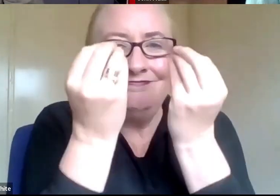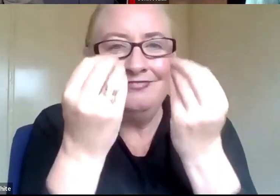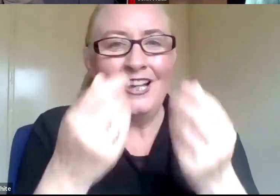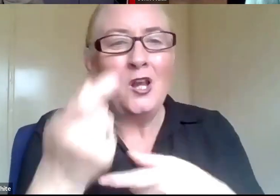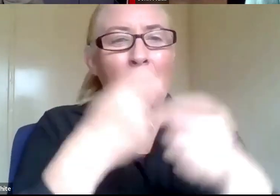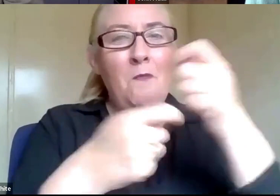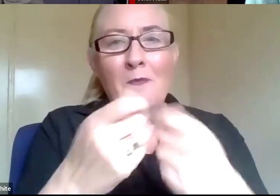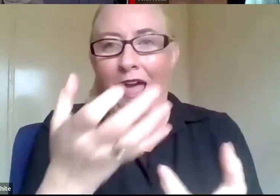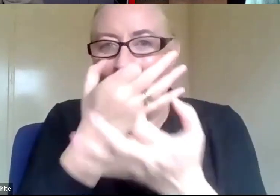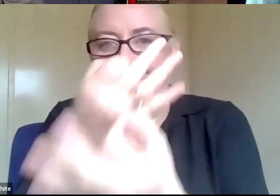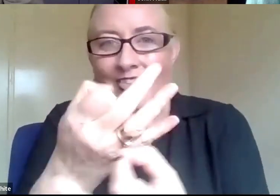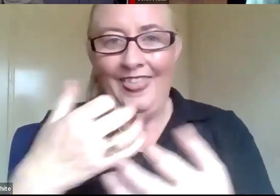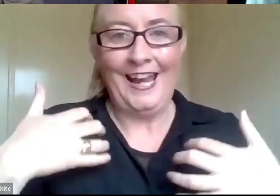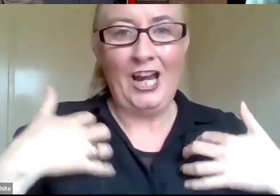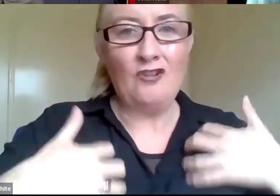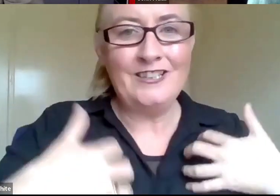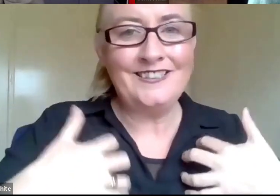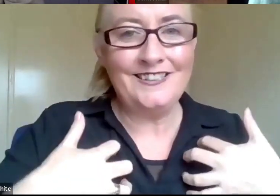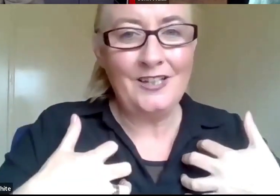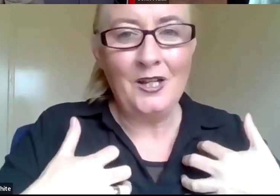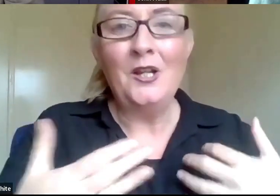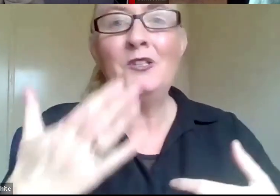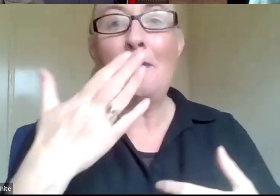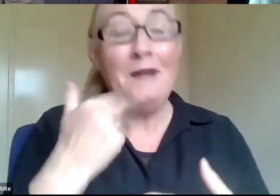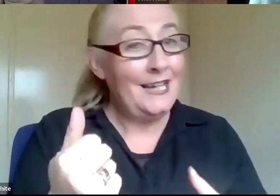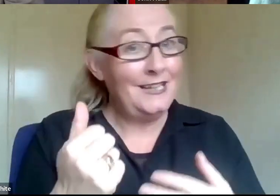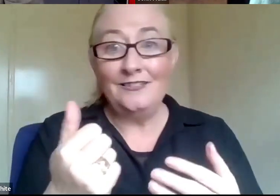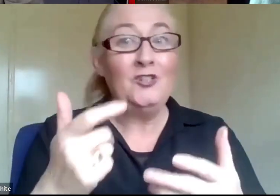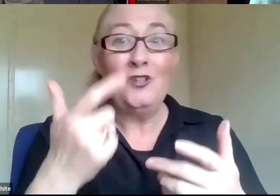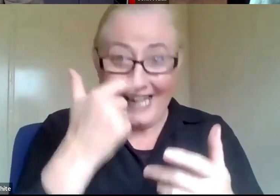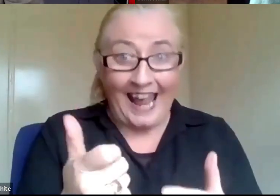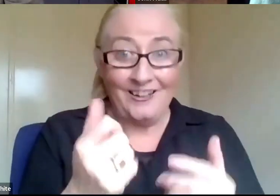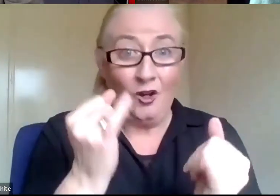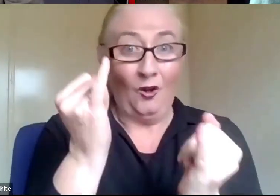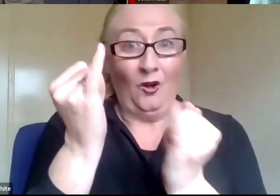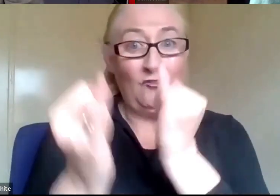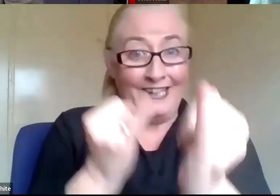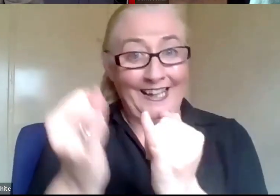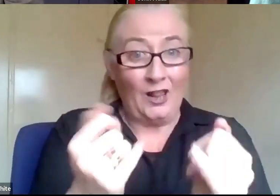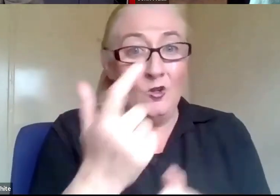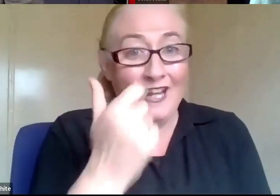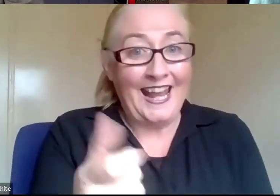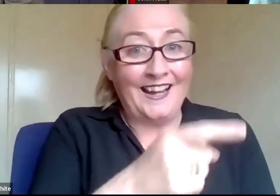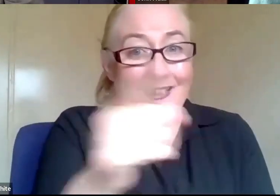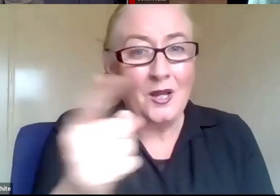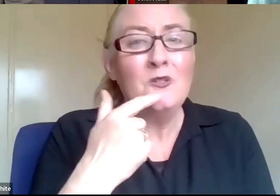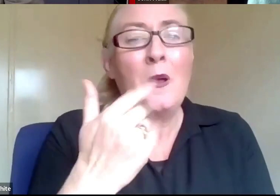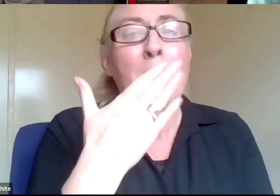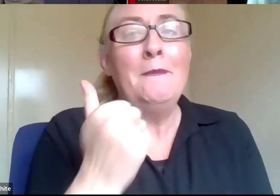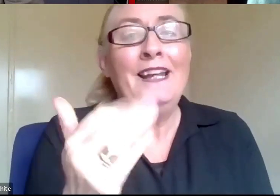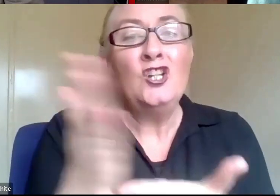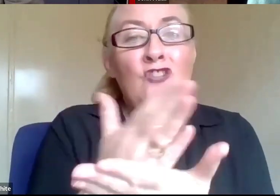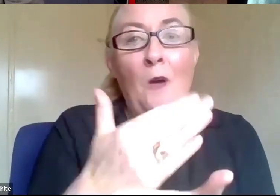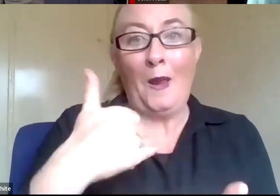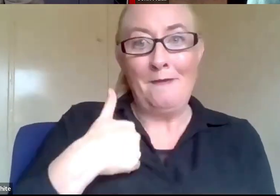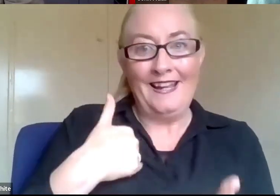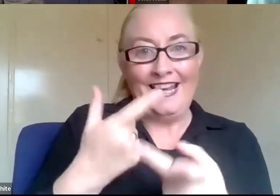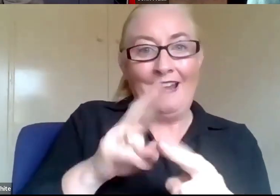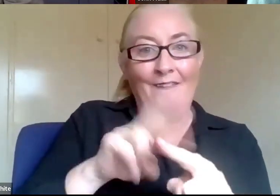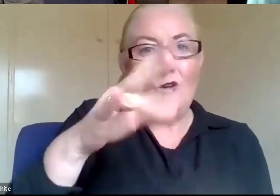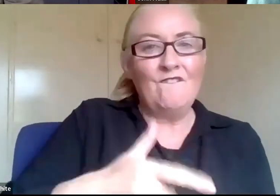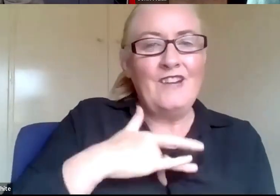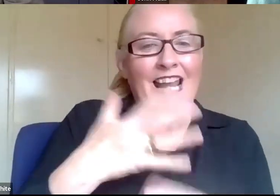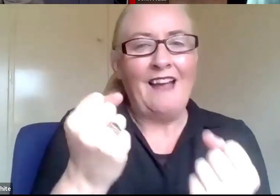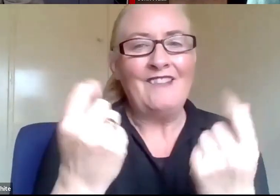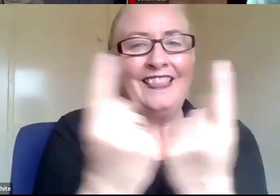like. Please share with me things that you feel I've left out. Please ask me for